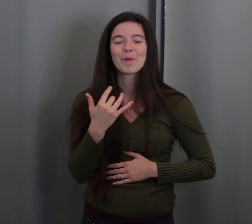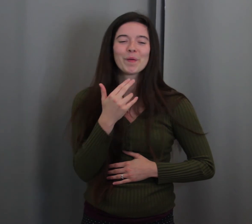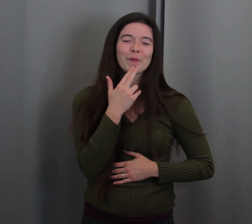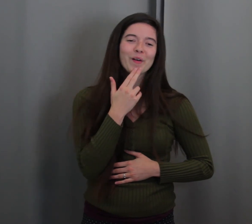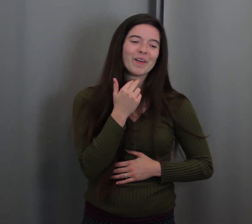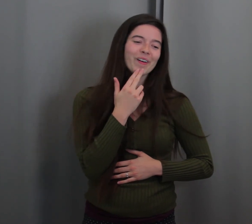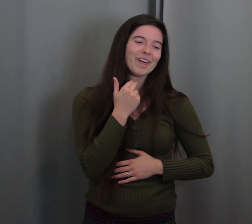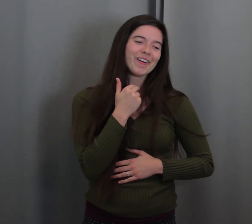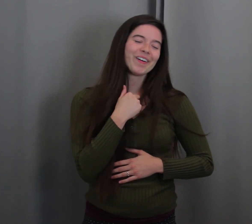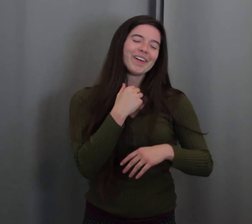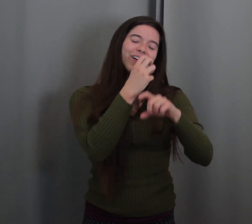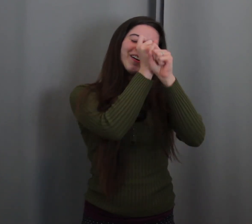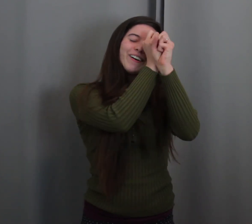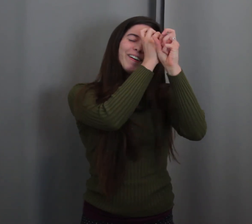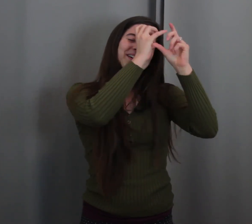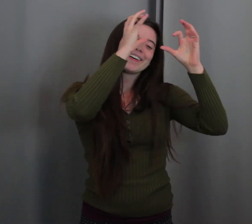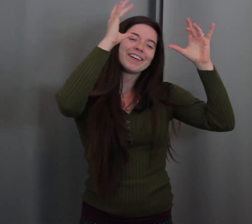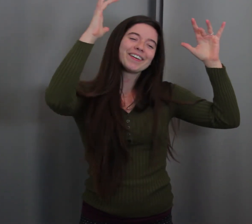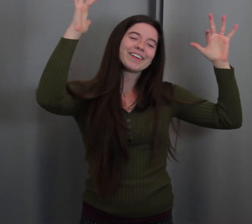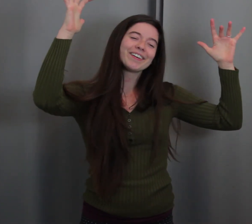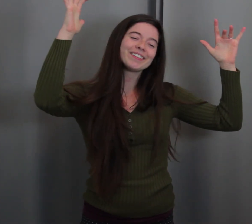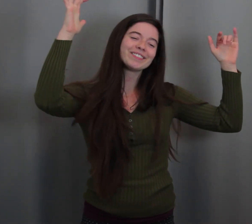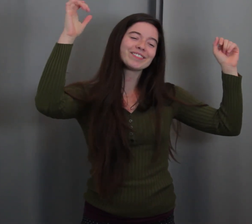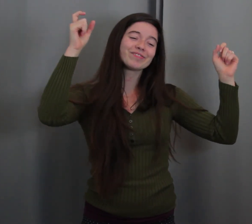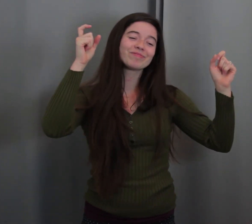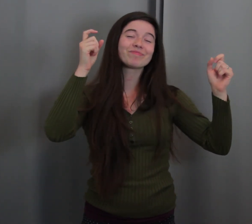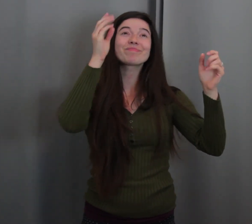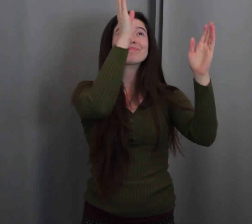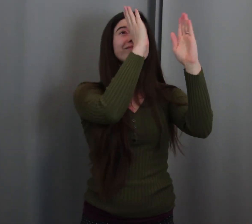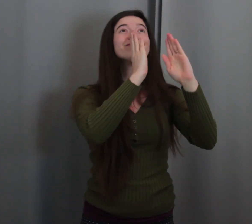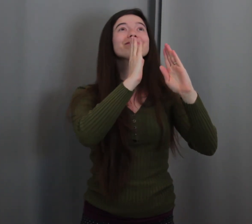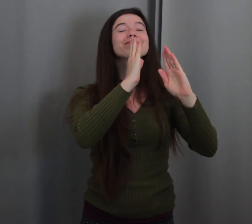But I was imagining just a scene in heaven.